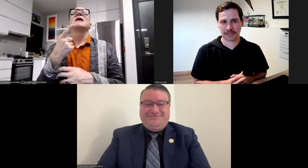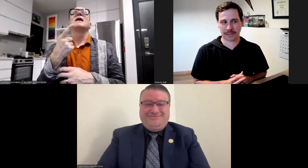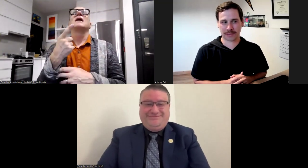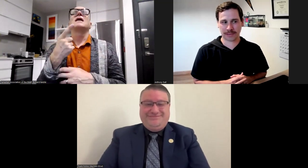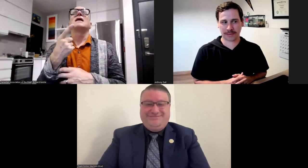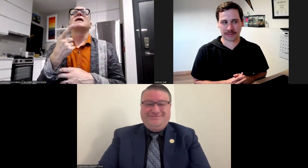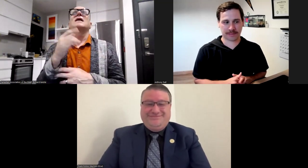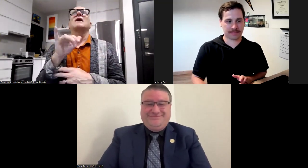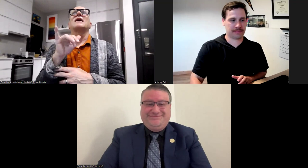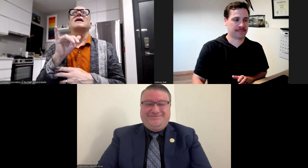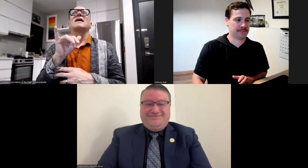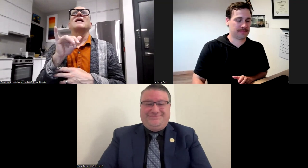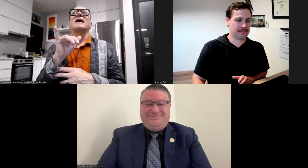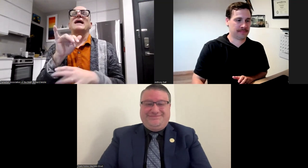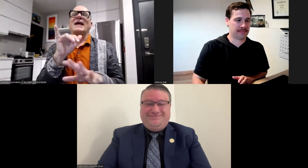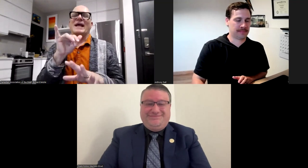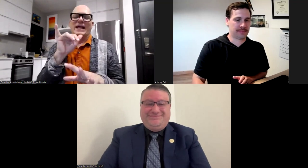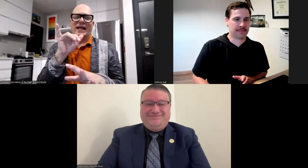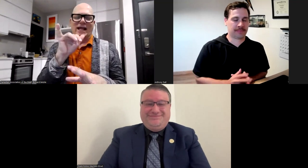I would have to say